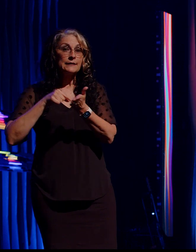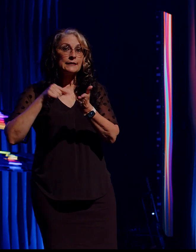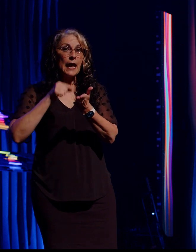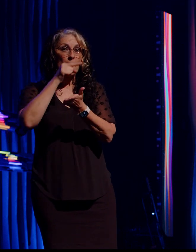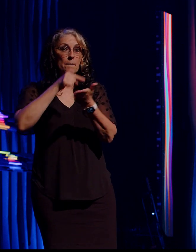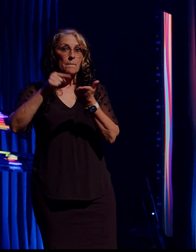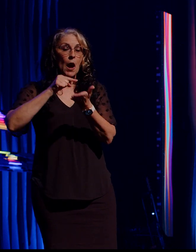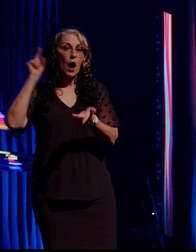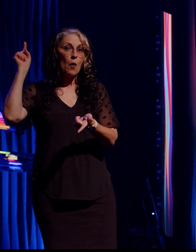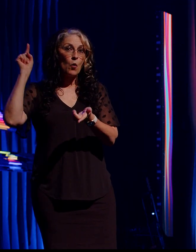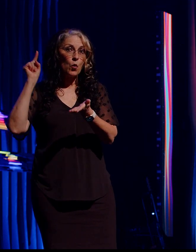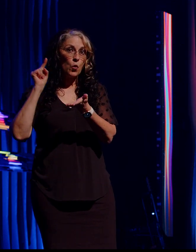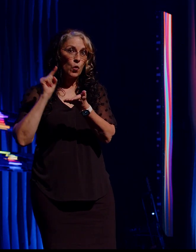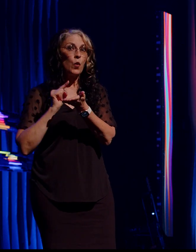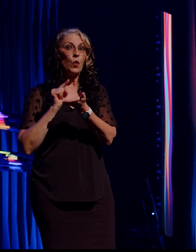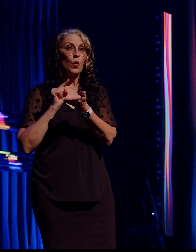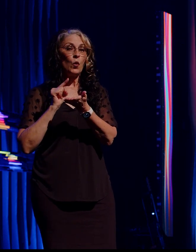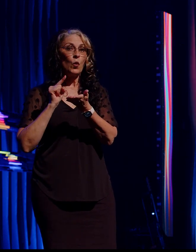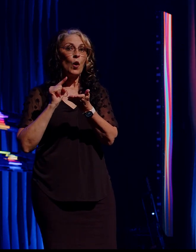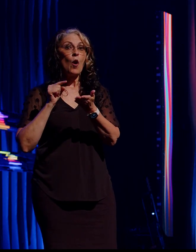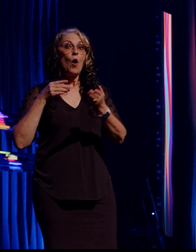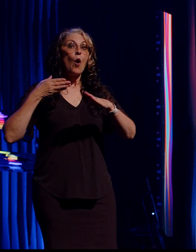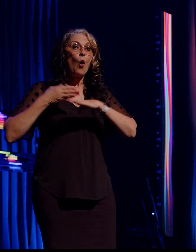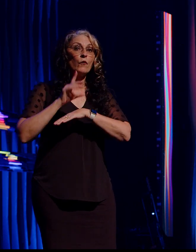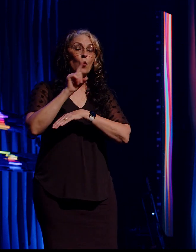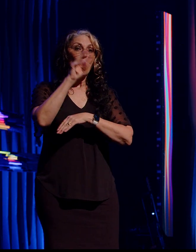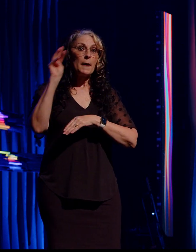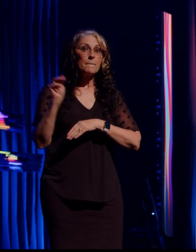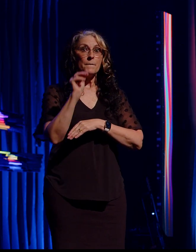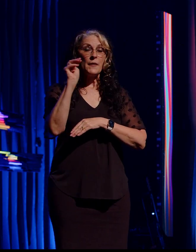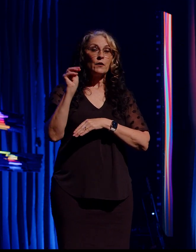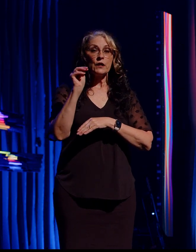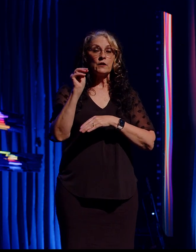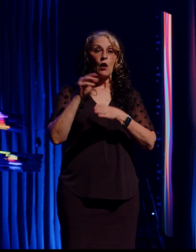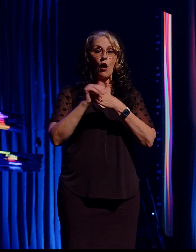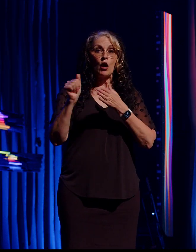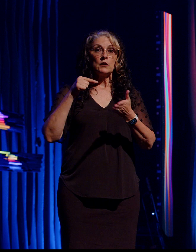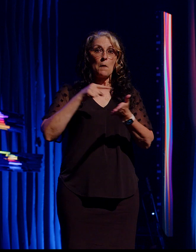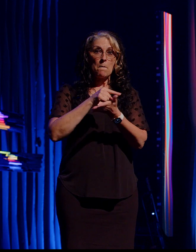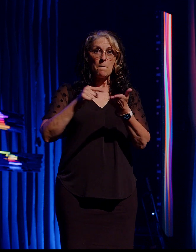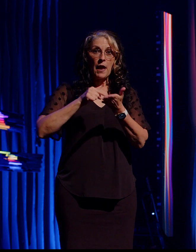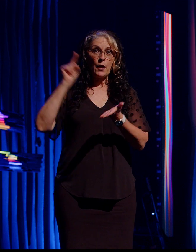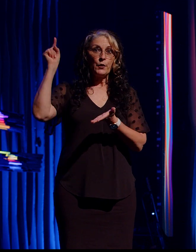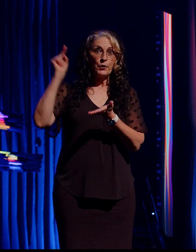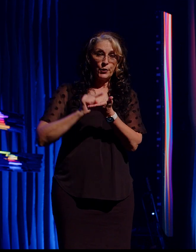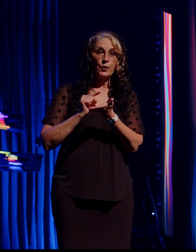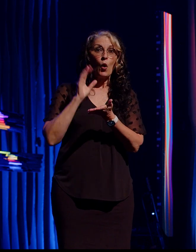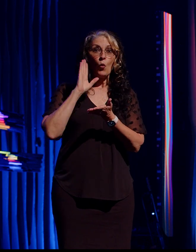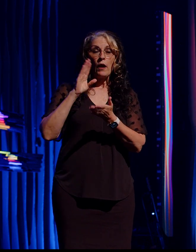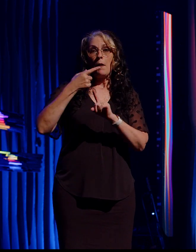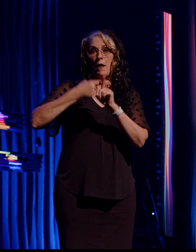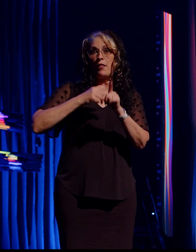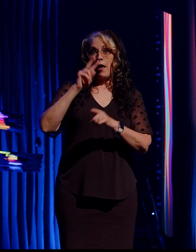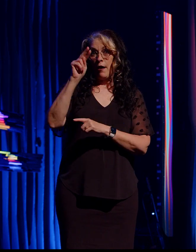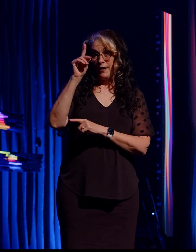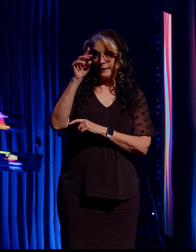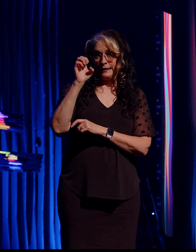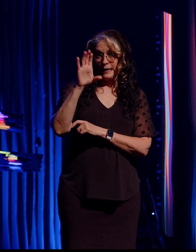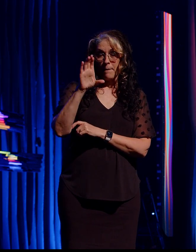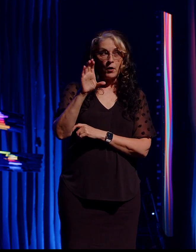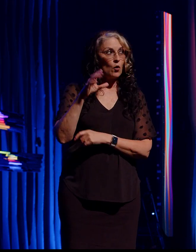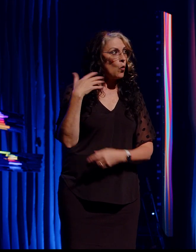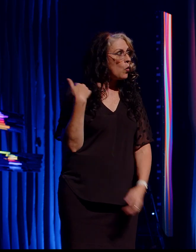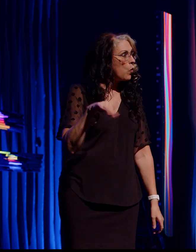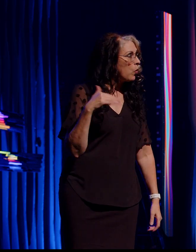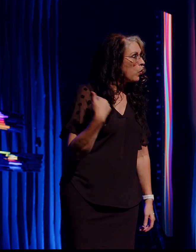debt. So we will be paying down over $1 million worth of debt come December is when we'll make that payment. We're getting